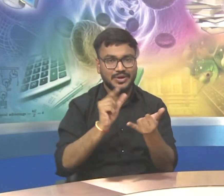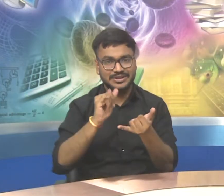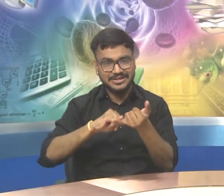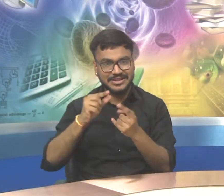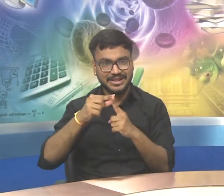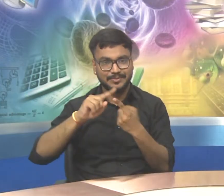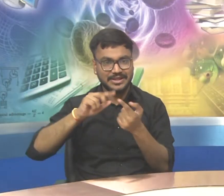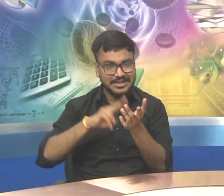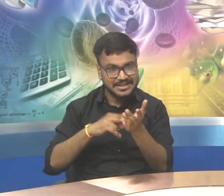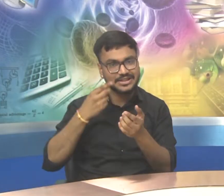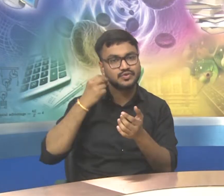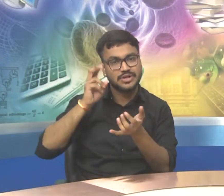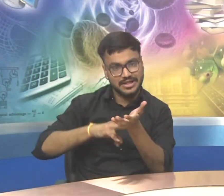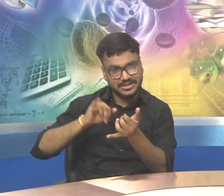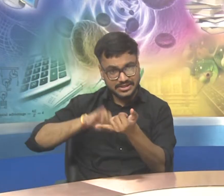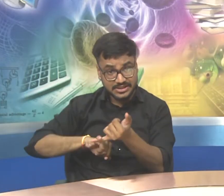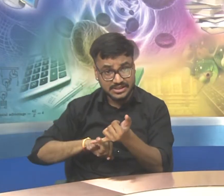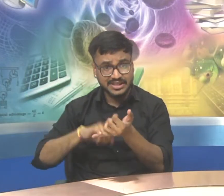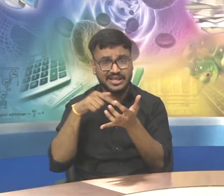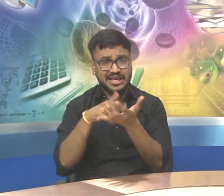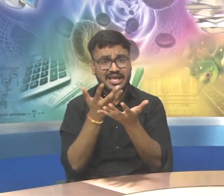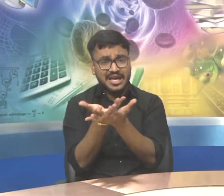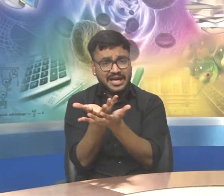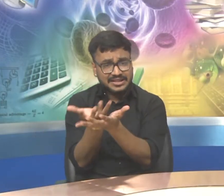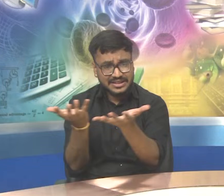Now here is a question, why suspensions form?